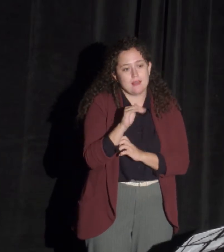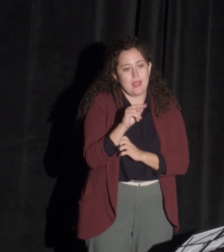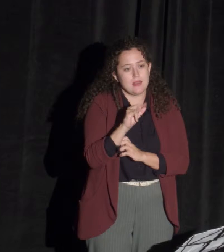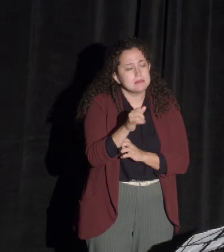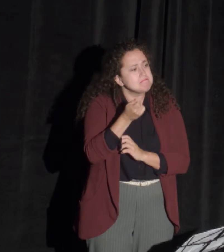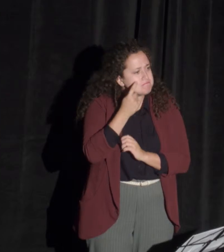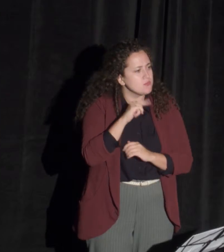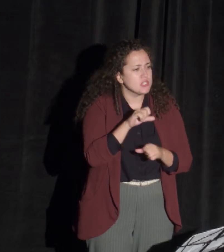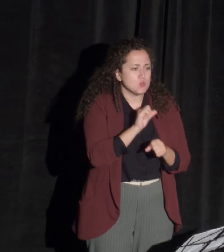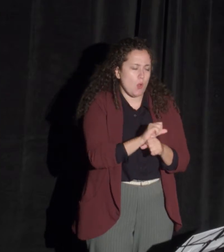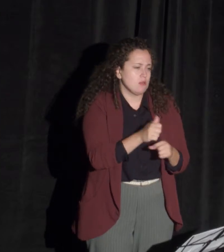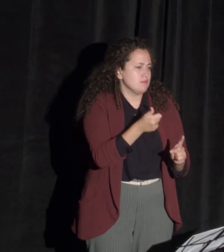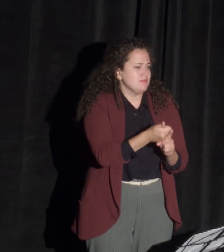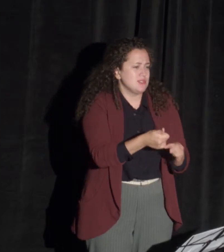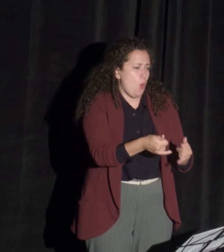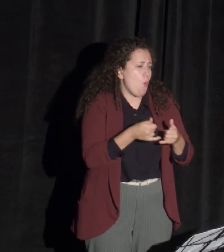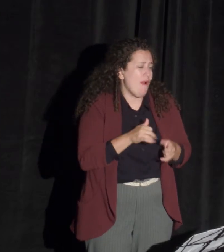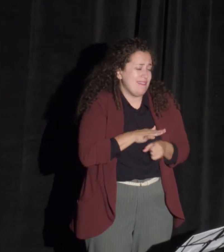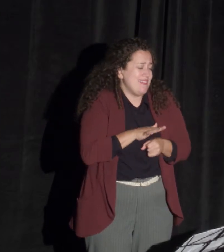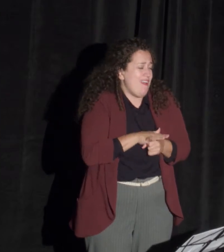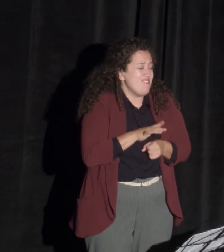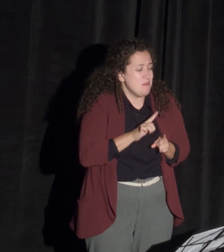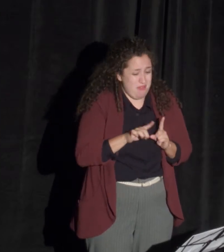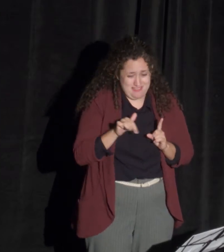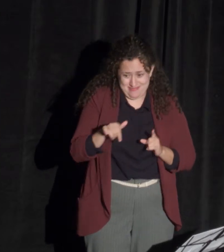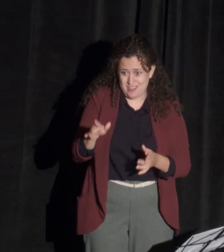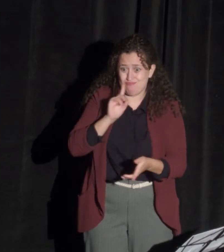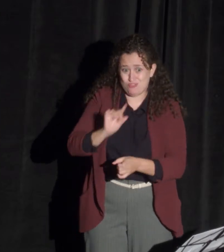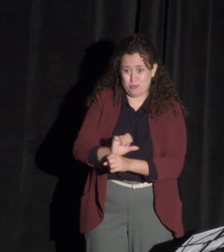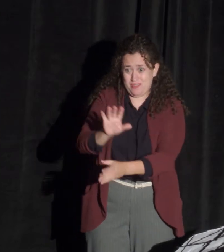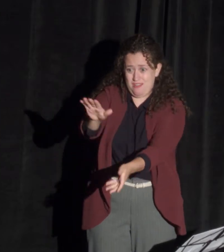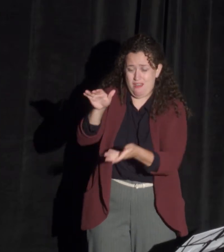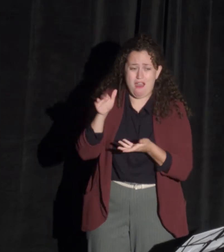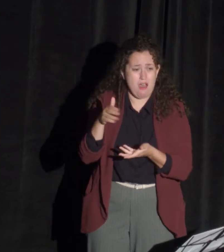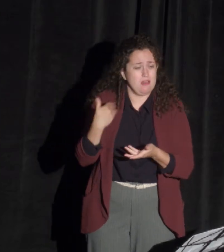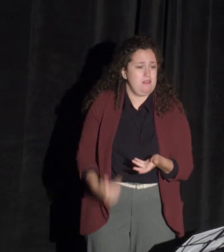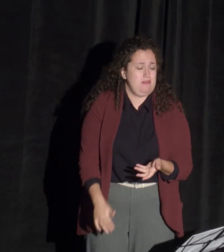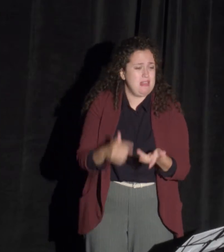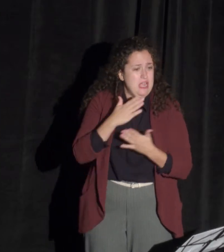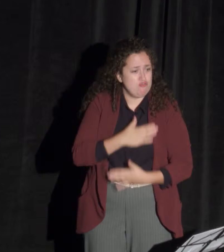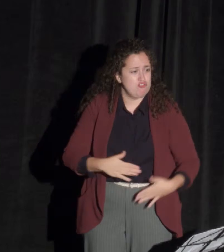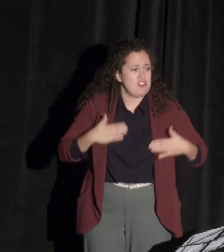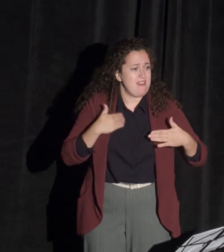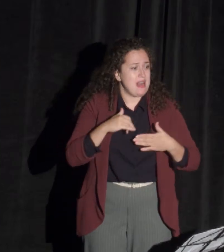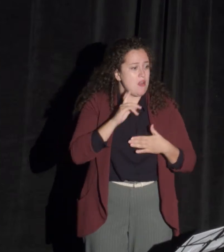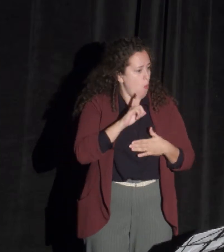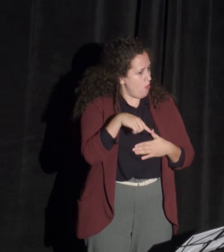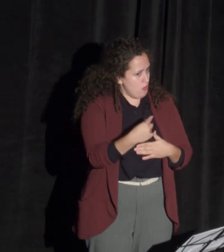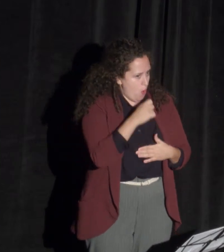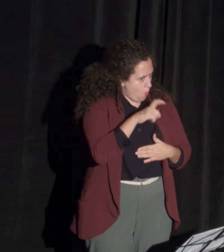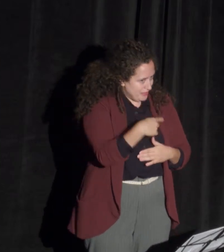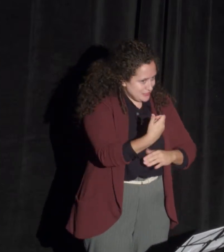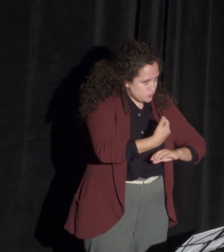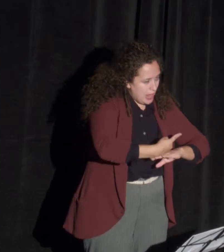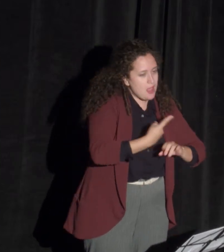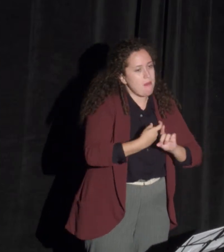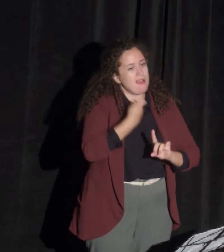I'm pleased and appreciative, now more than ever, to witness, not just today, but over the past 5 years, the community's enthusiasm